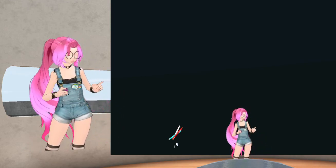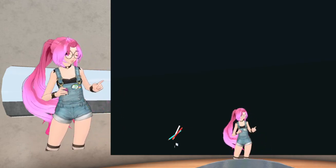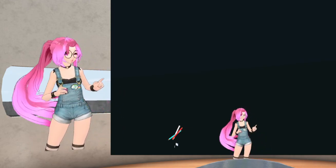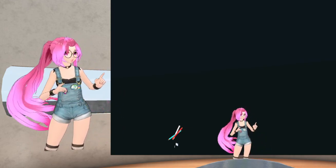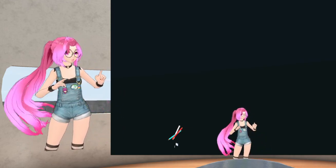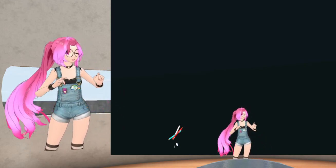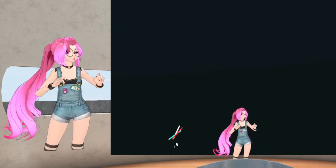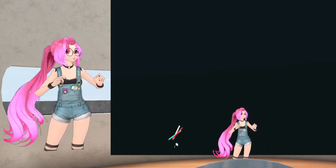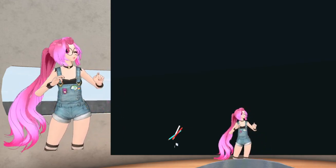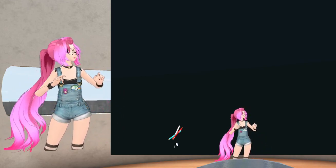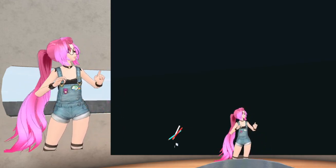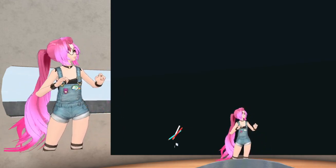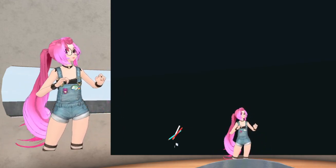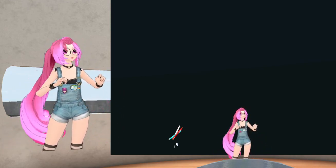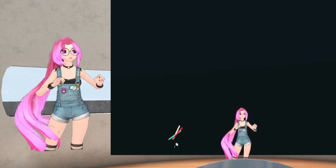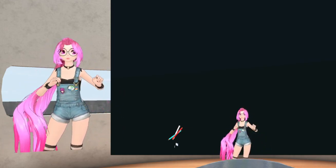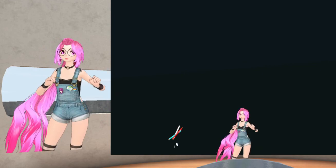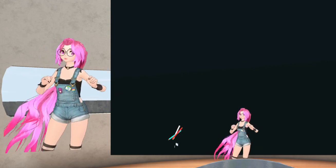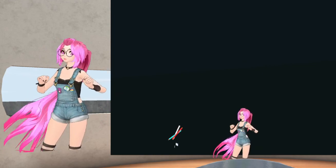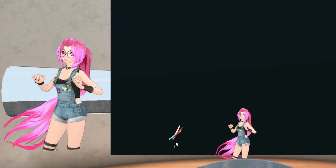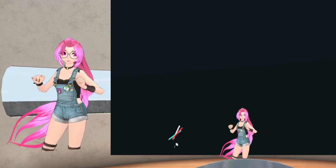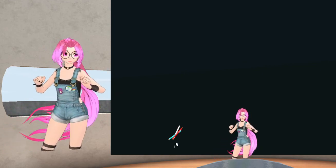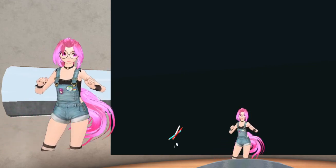Any other questions?